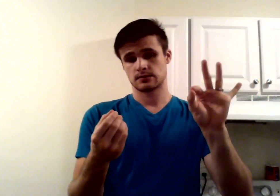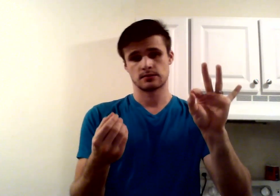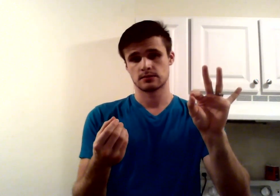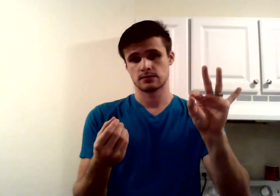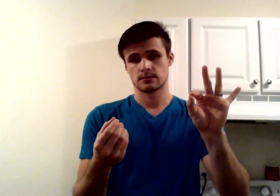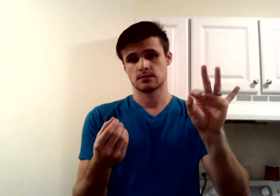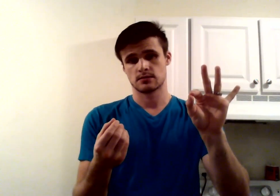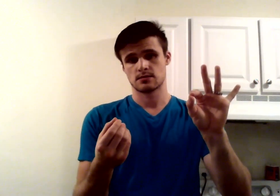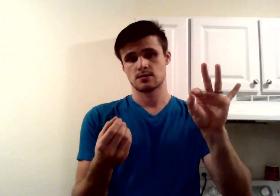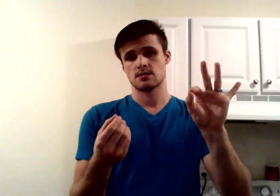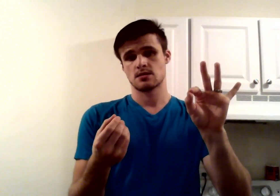7, 3, 9. Right?